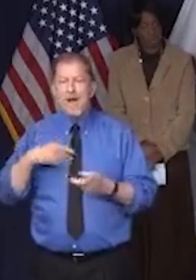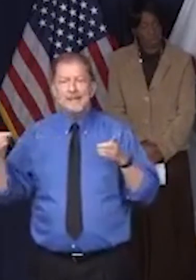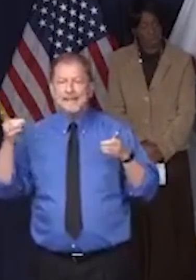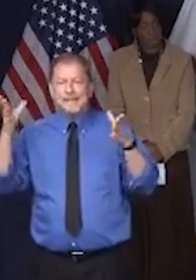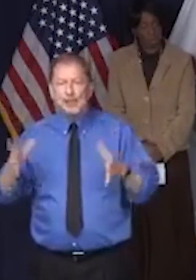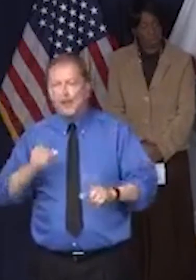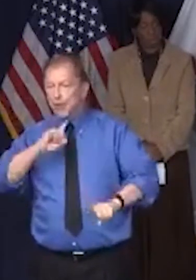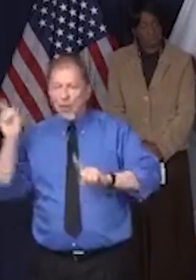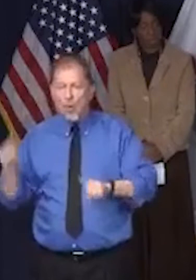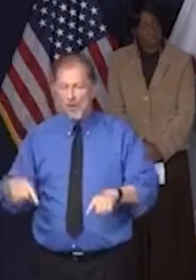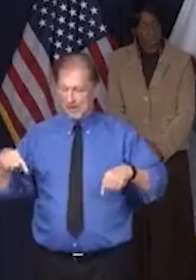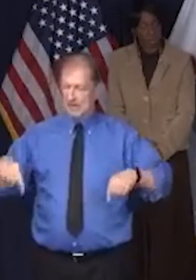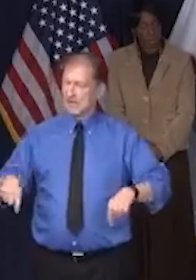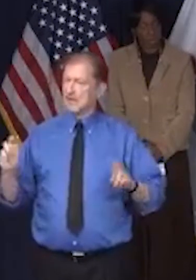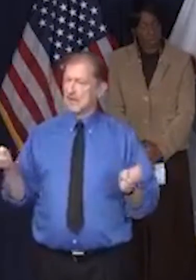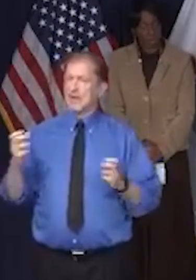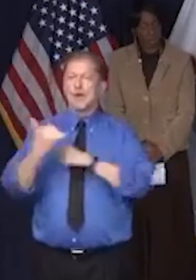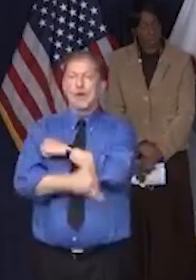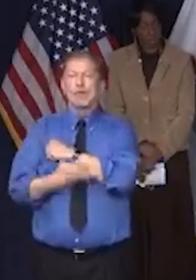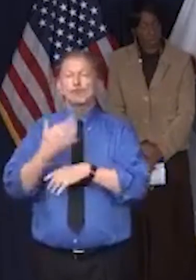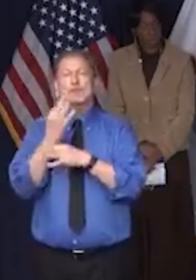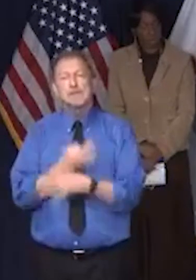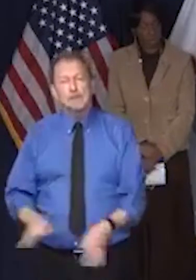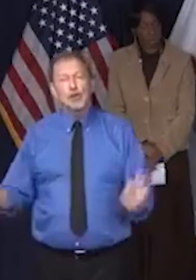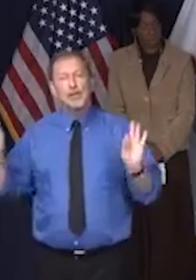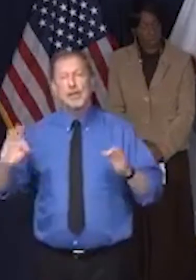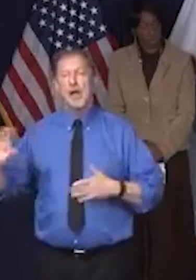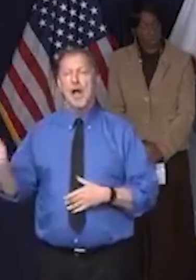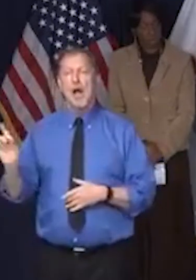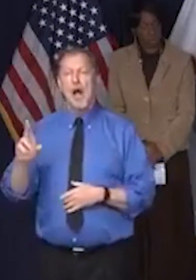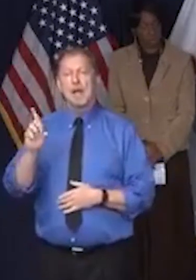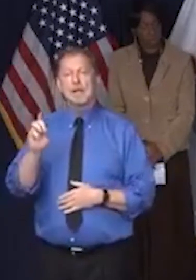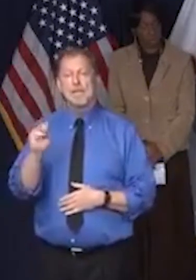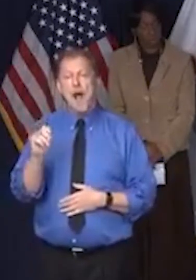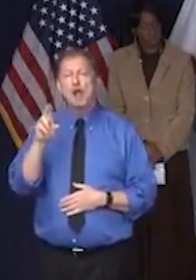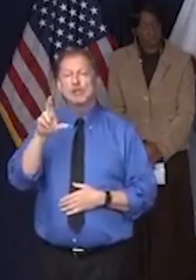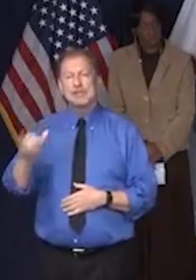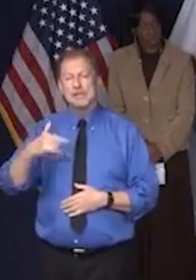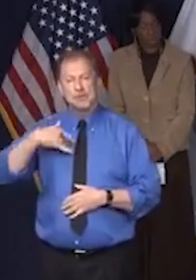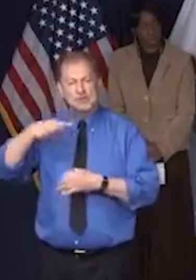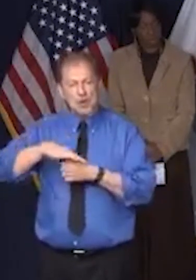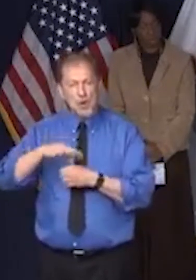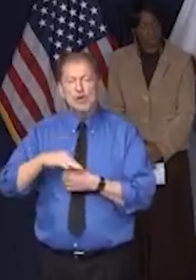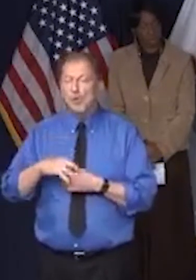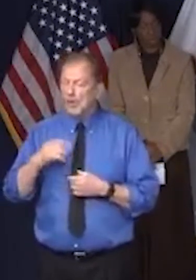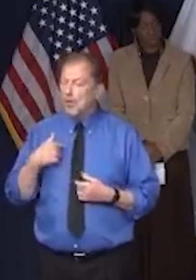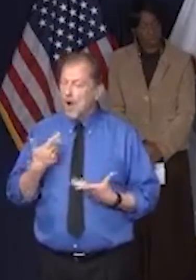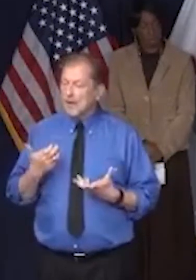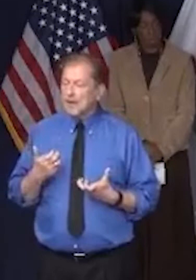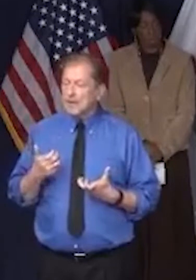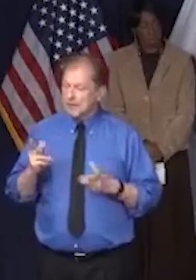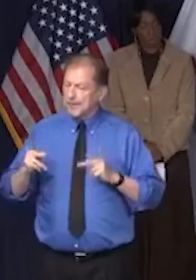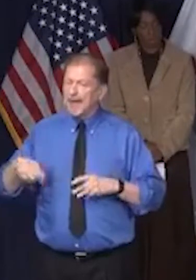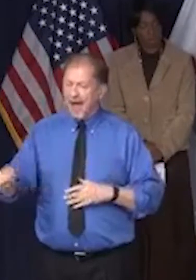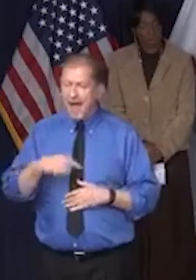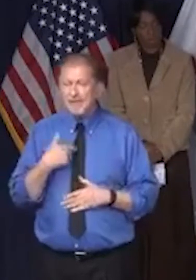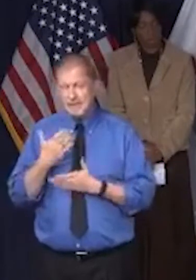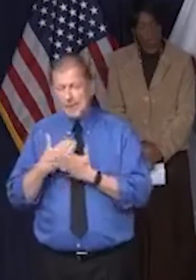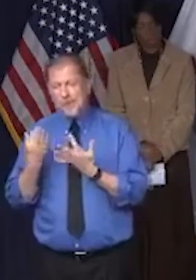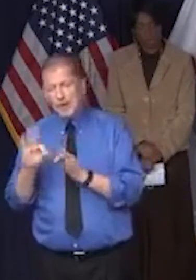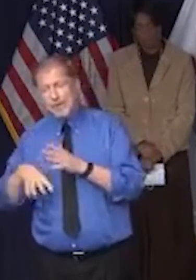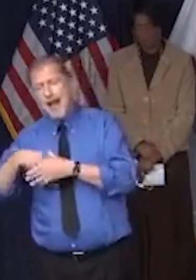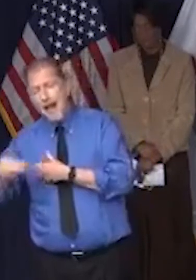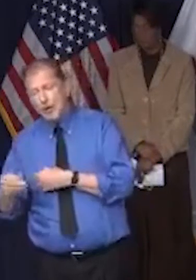This is a free country, and we want to make sure that we are observing people's civil liberties while keeping them safe, and that's the balance that we're trying to strike